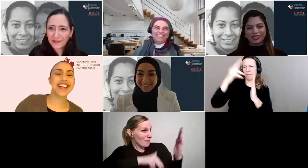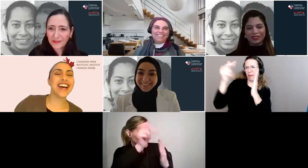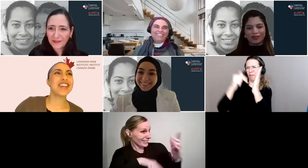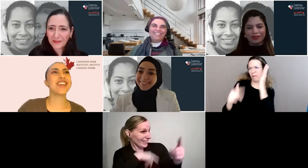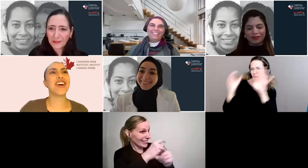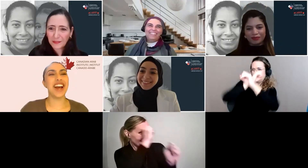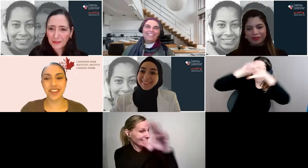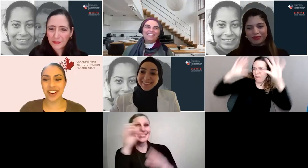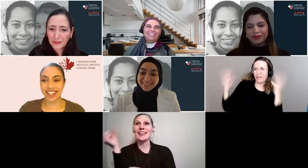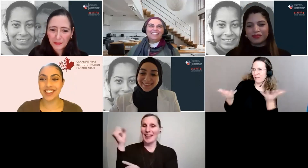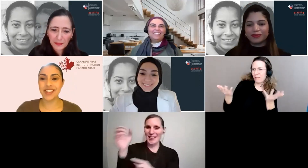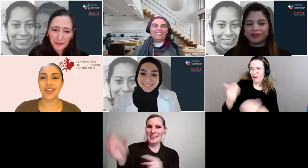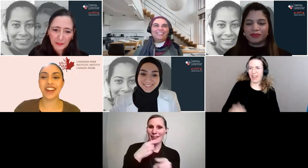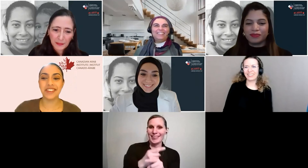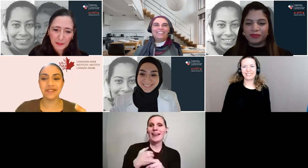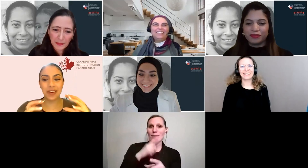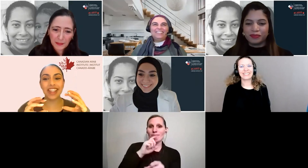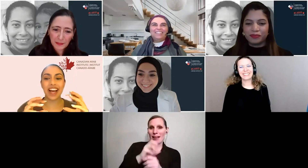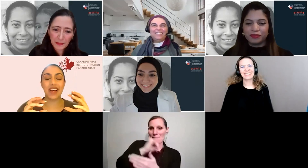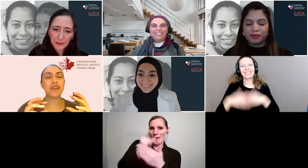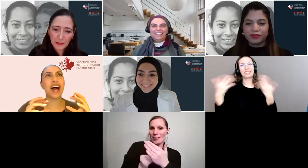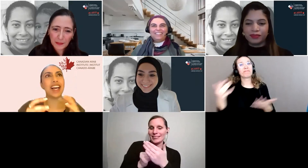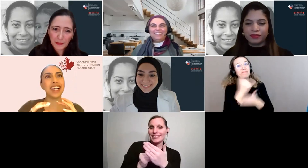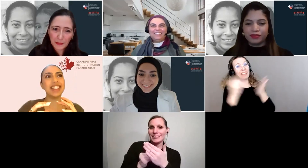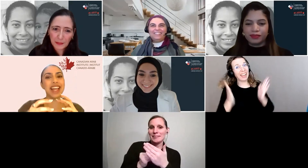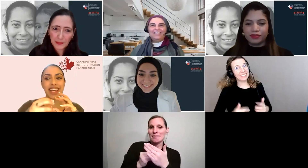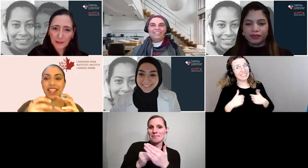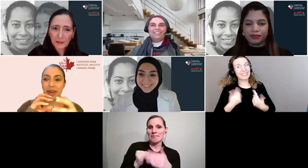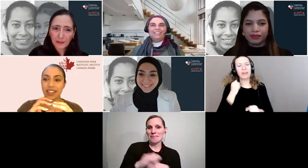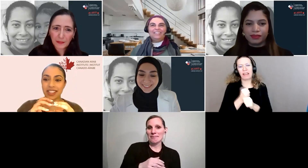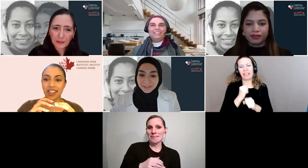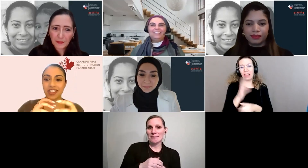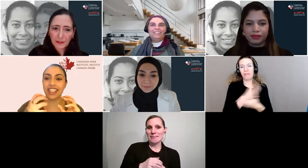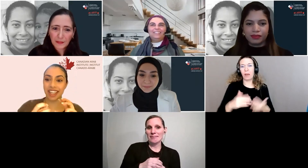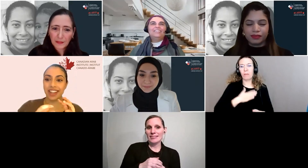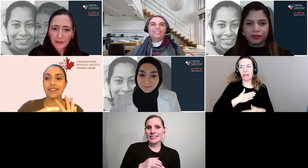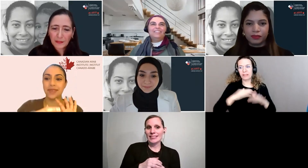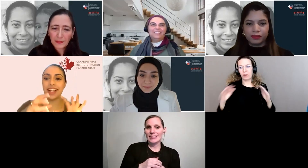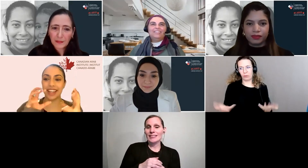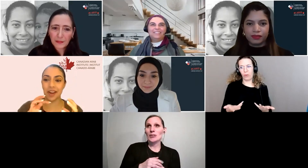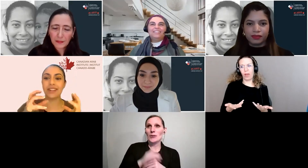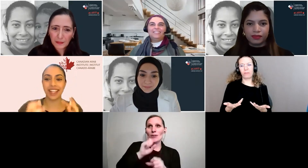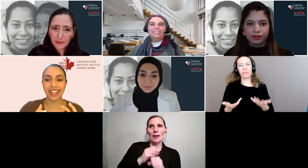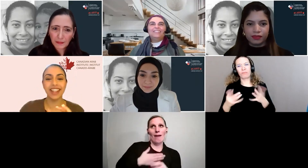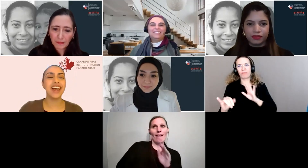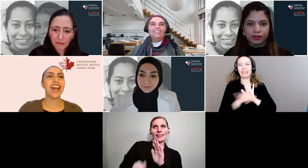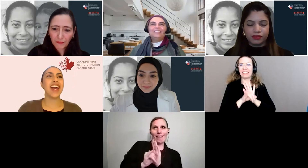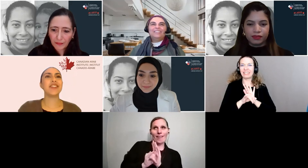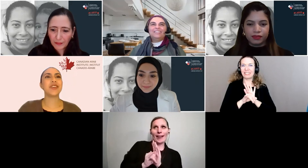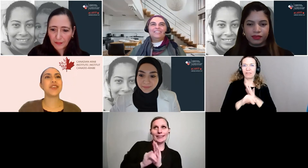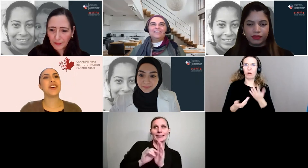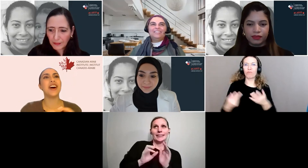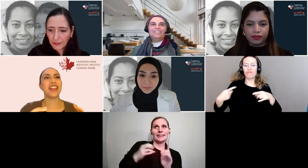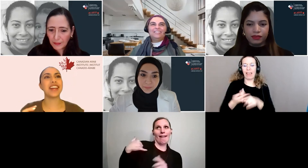folks, I am an artist, so a lot of my work highlights, I think, that my intersectional identity of being an Arab Canadian.